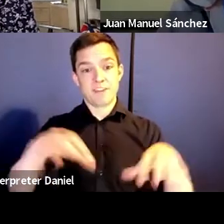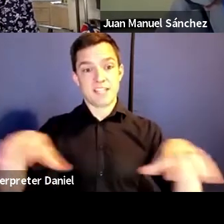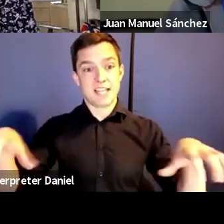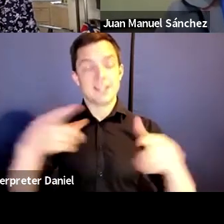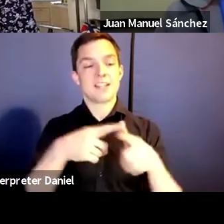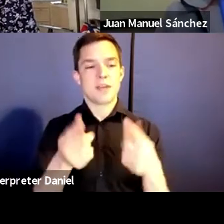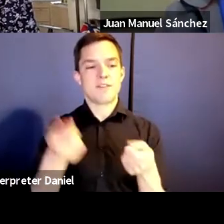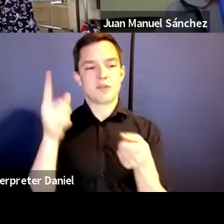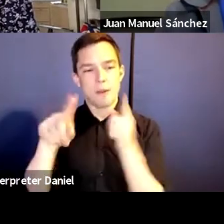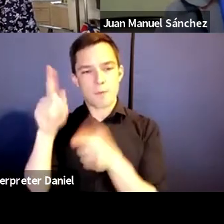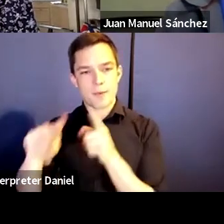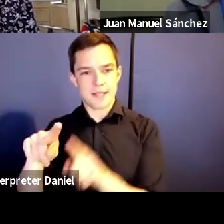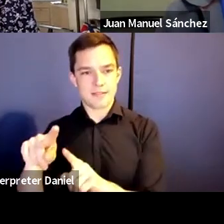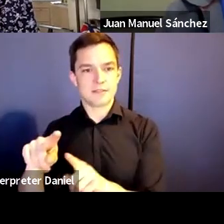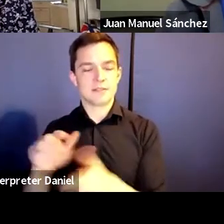ask